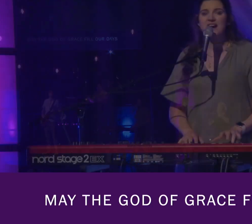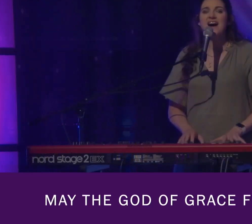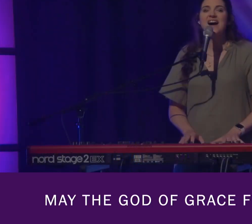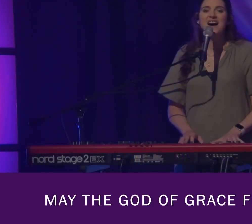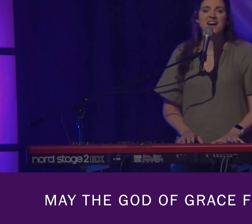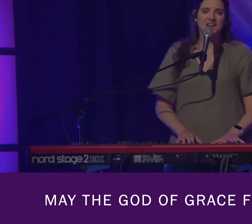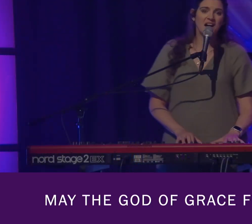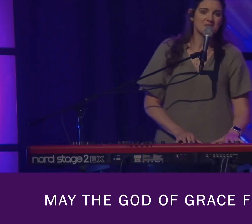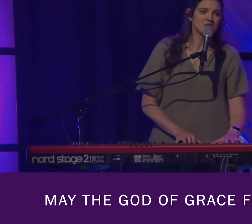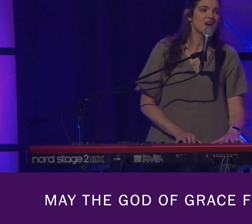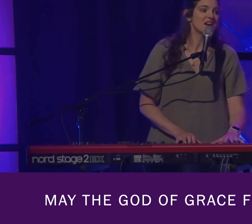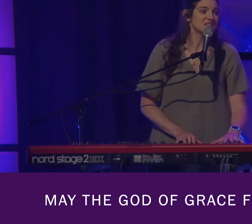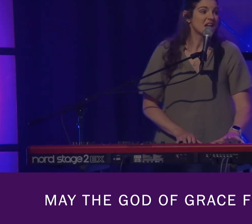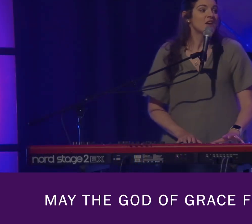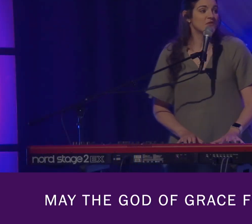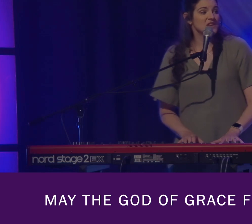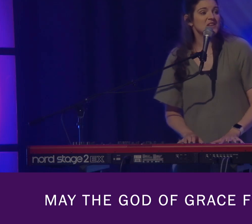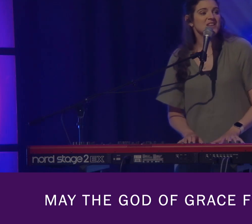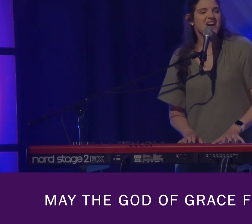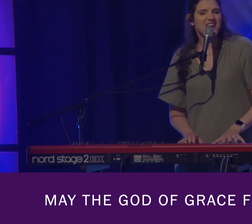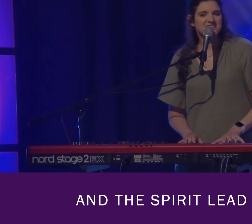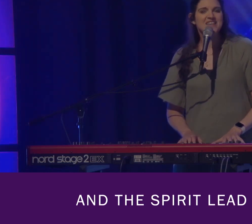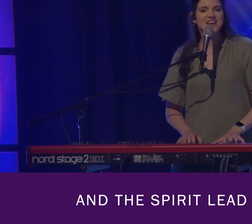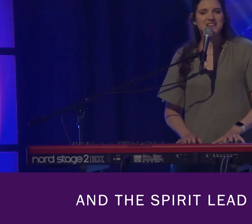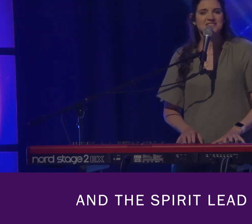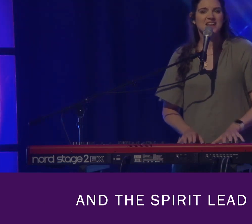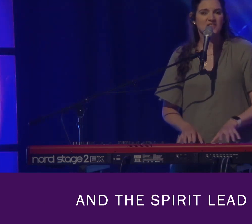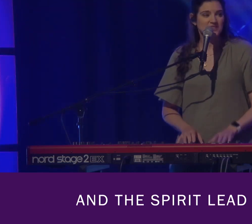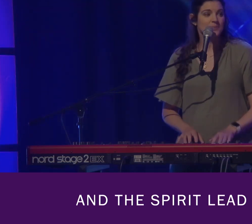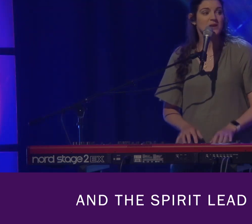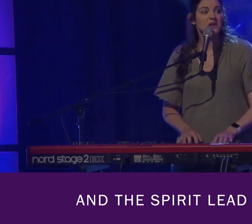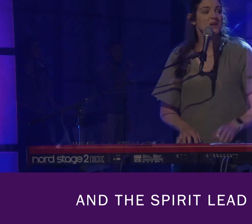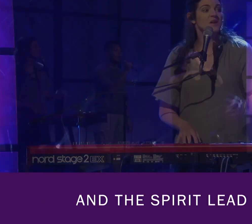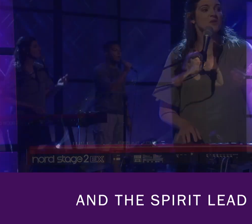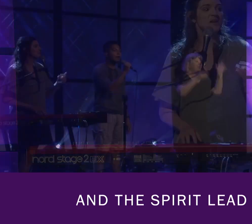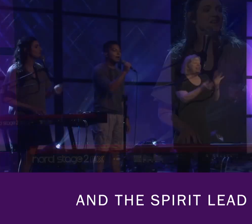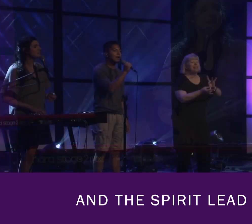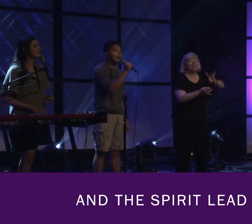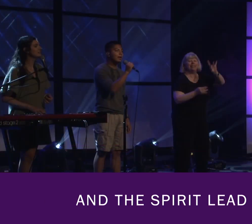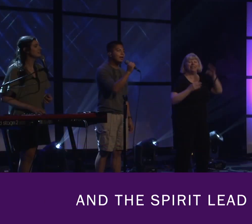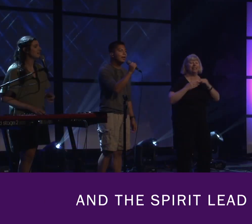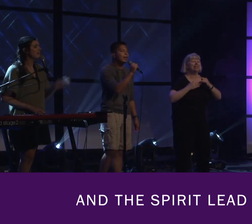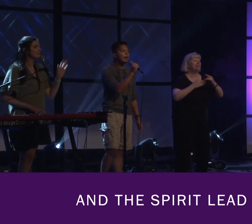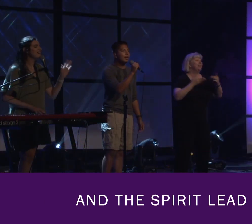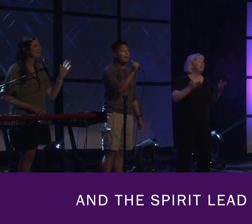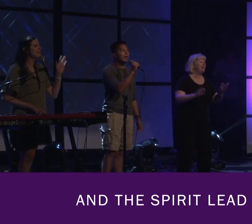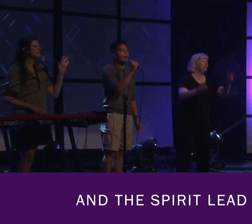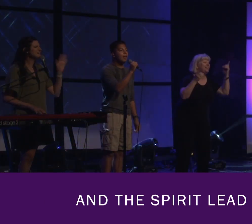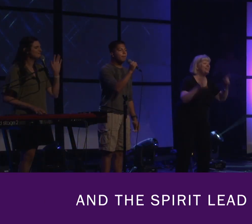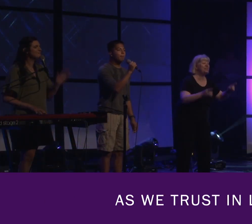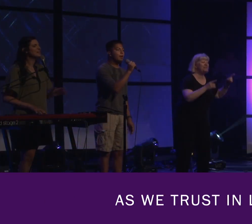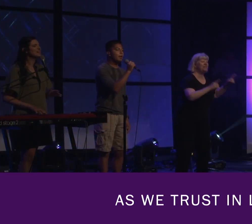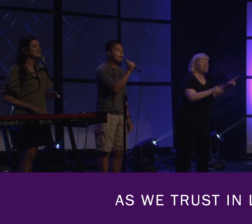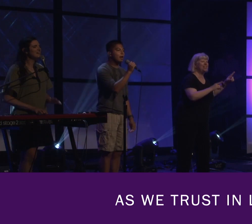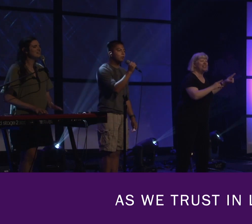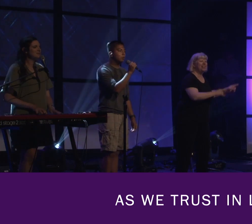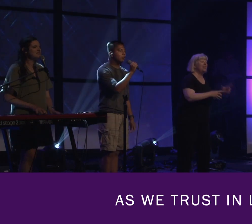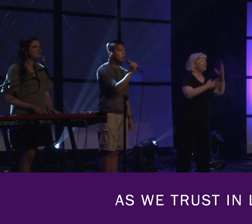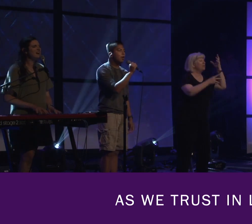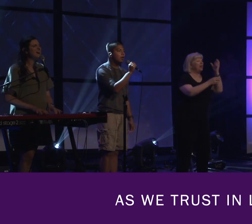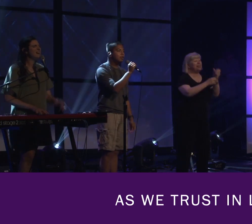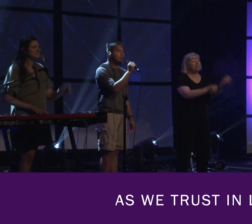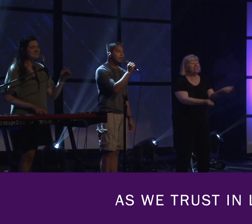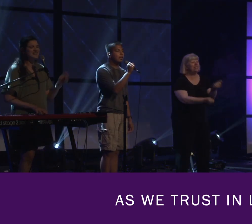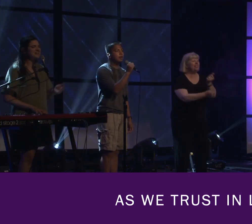the God of grace fill our days and the Spirit lead. Let it be as